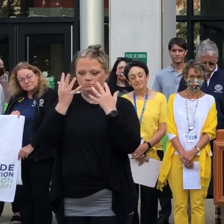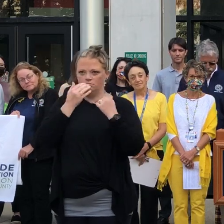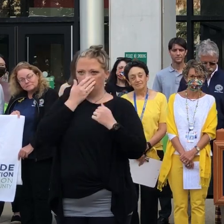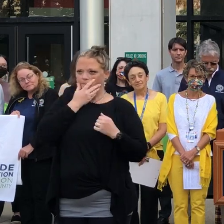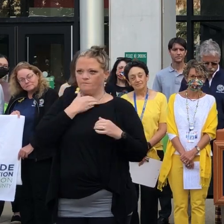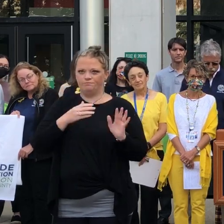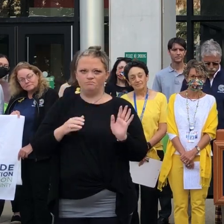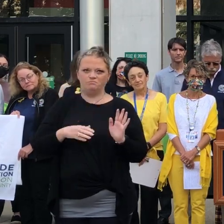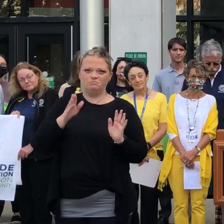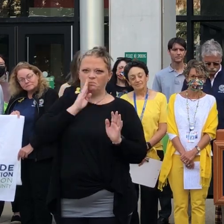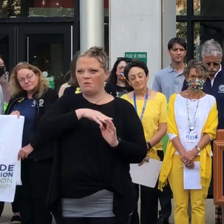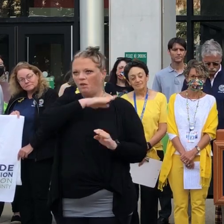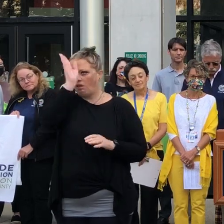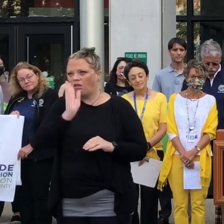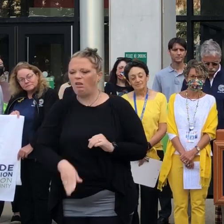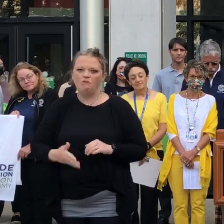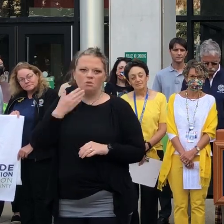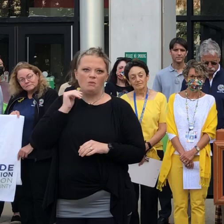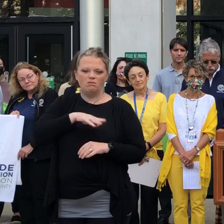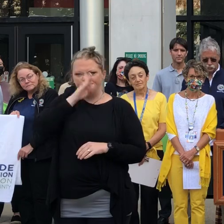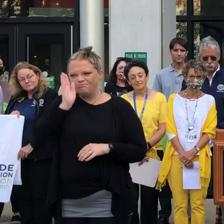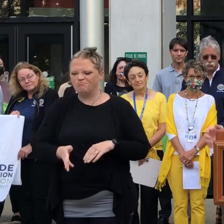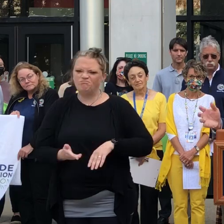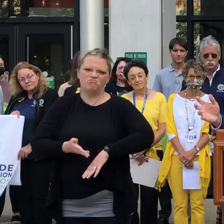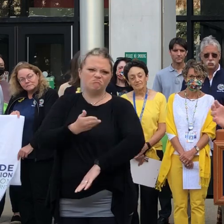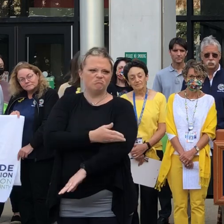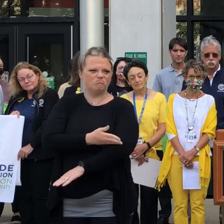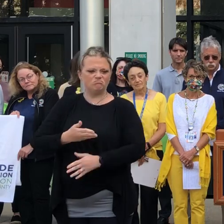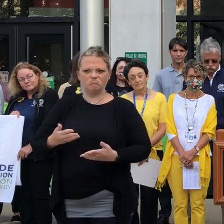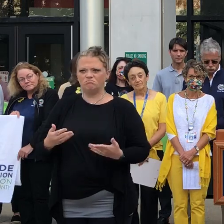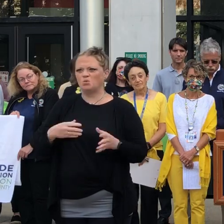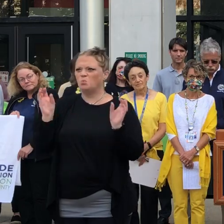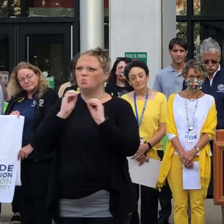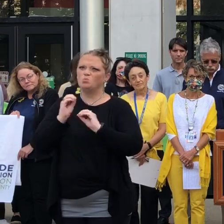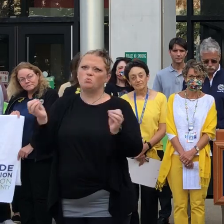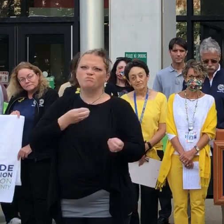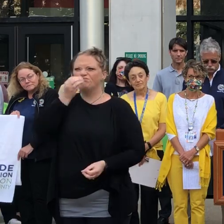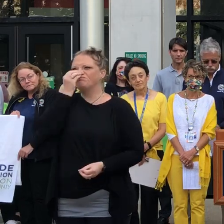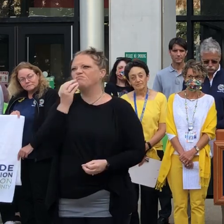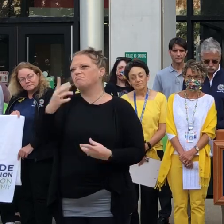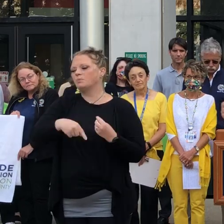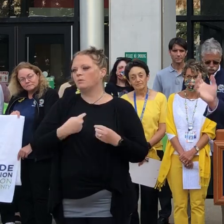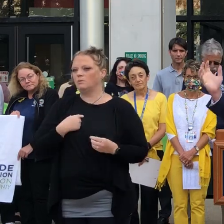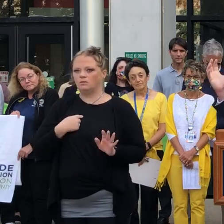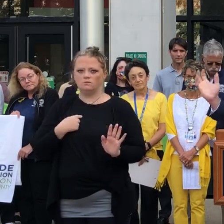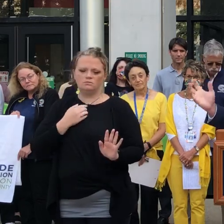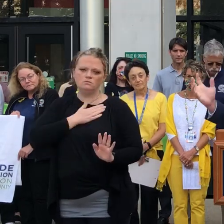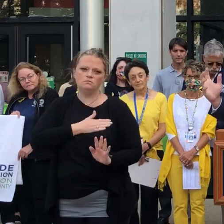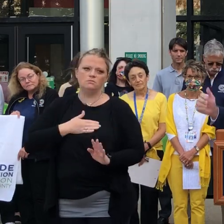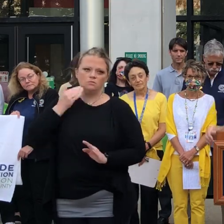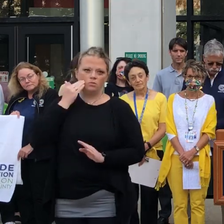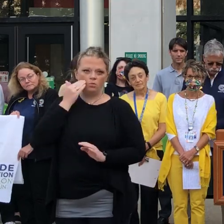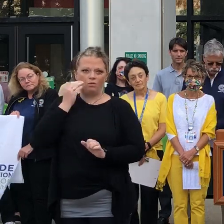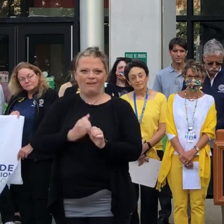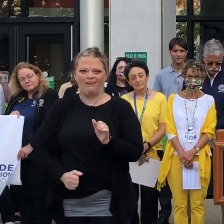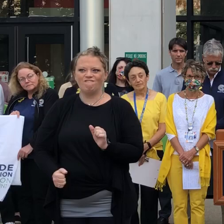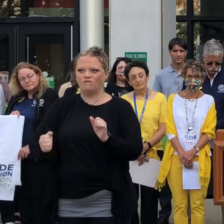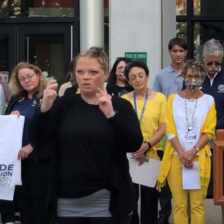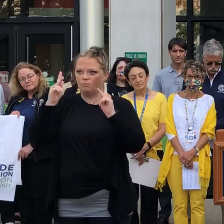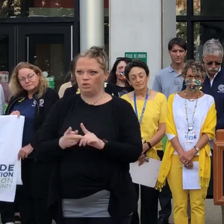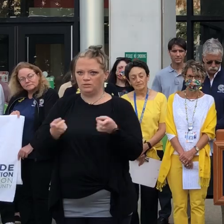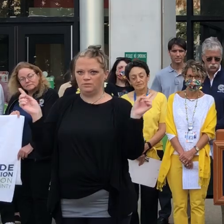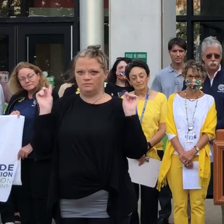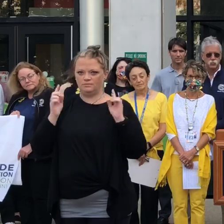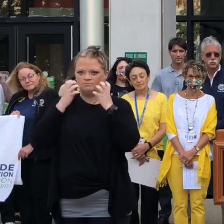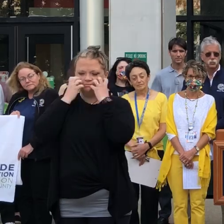it's never going to get any better, I don't have anyone who cares about me, please know every single person here cares about